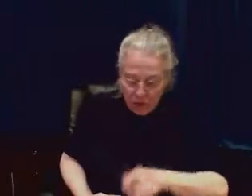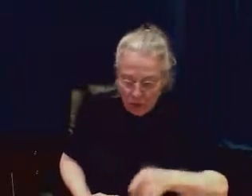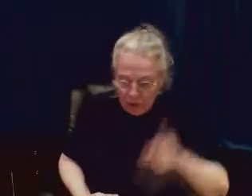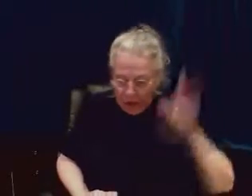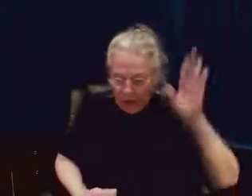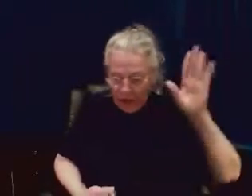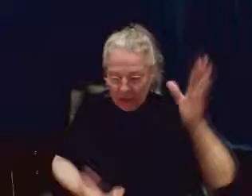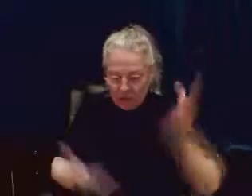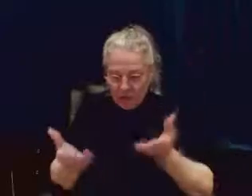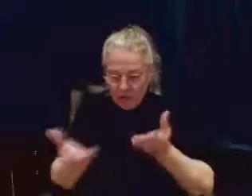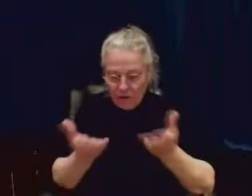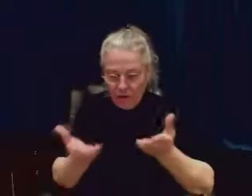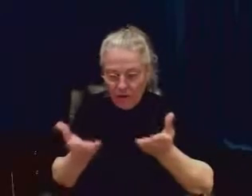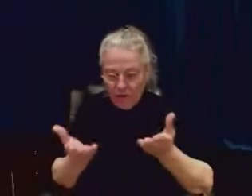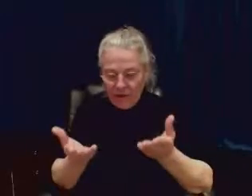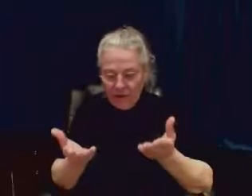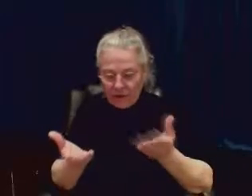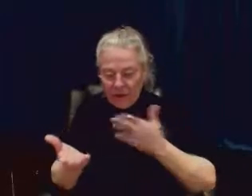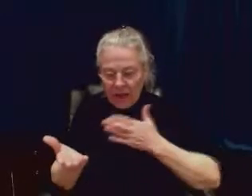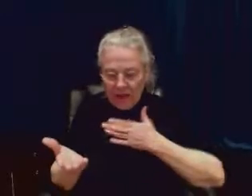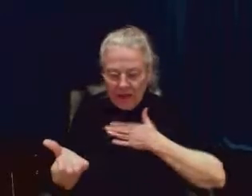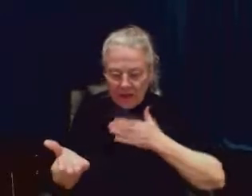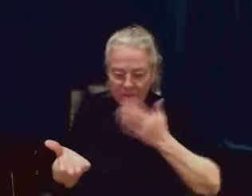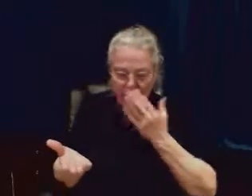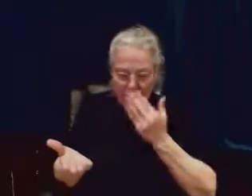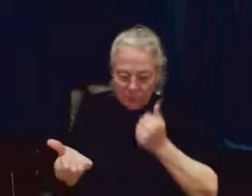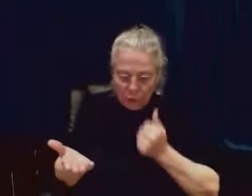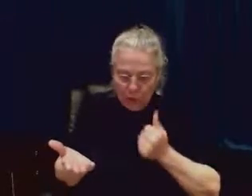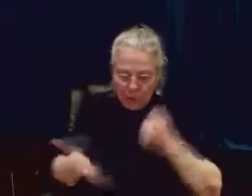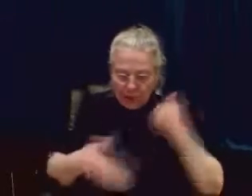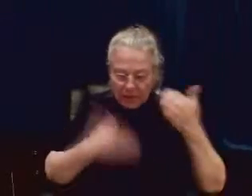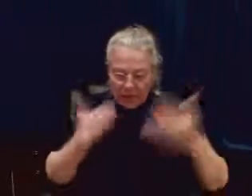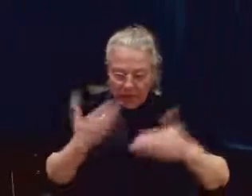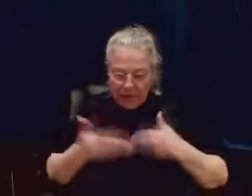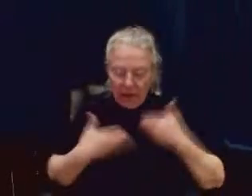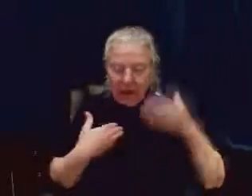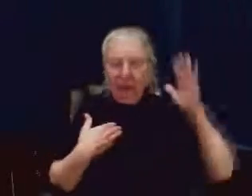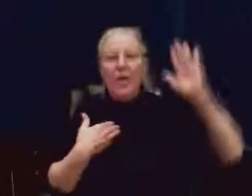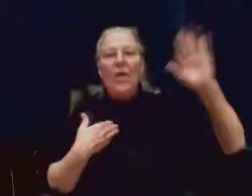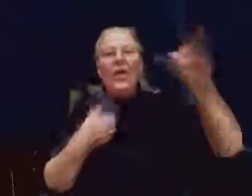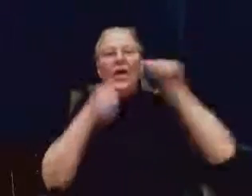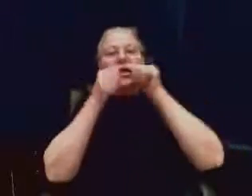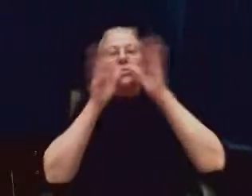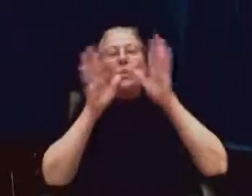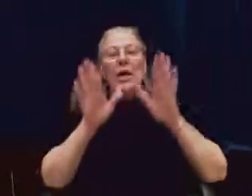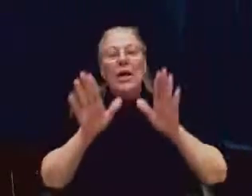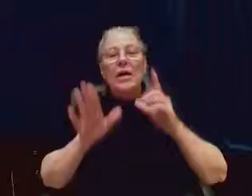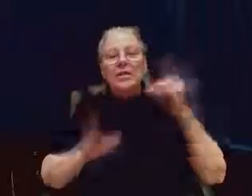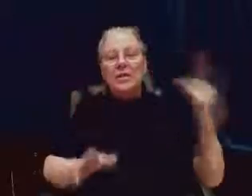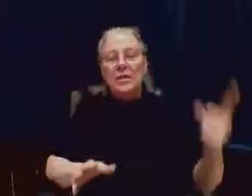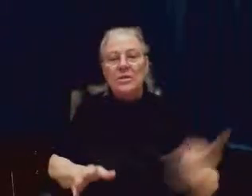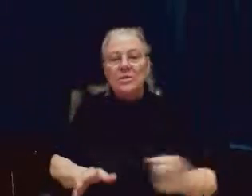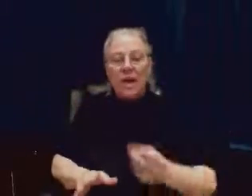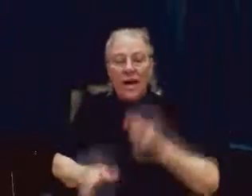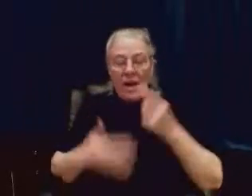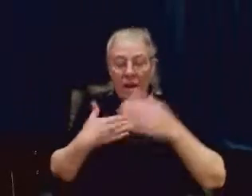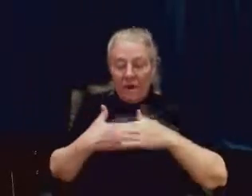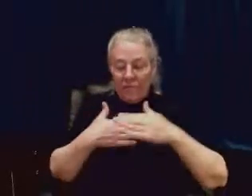so. His service is my sweetest delight. His blessings